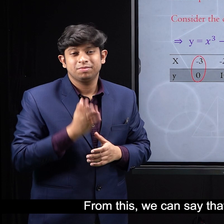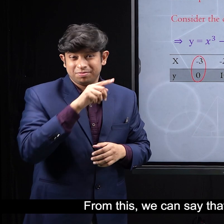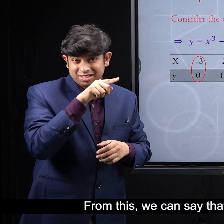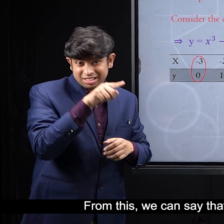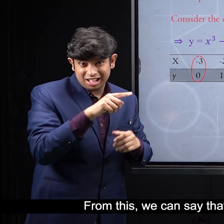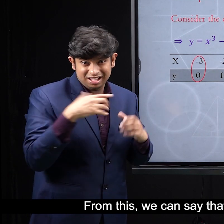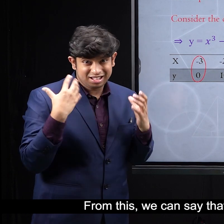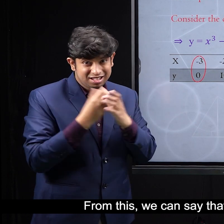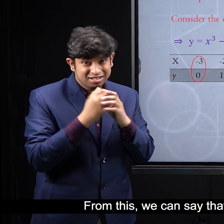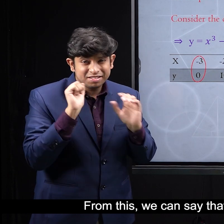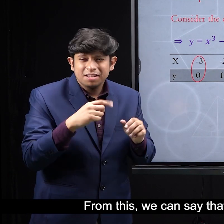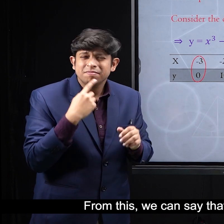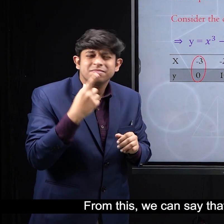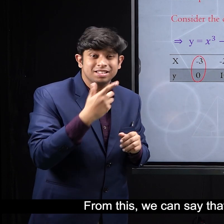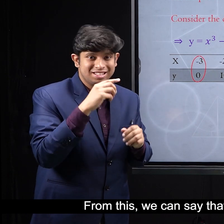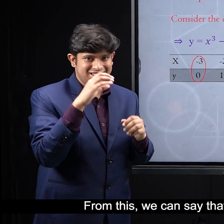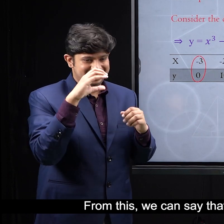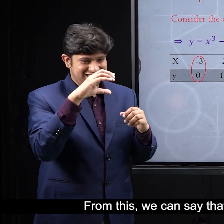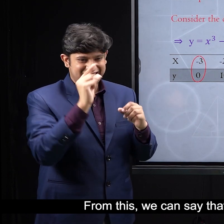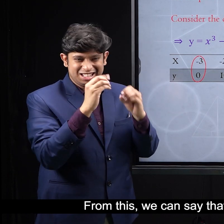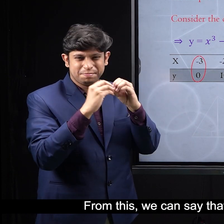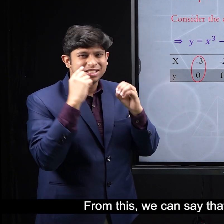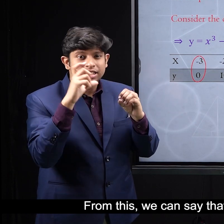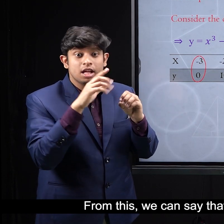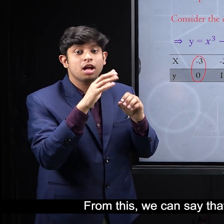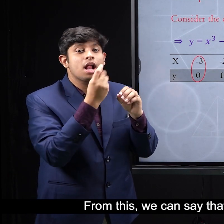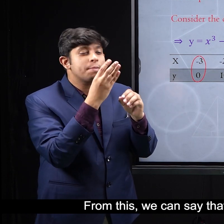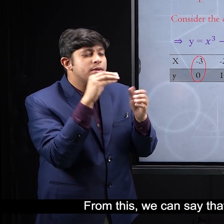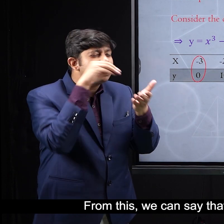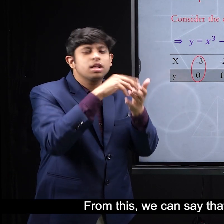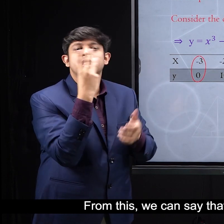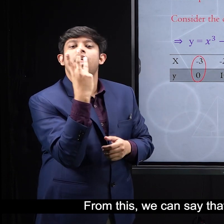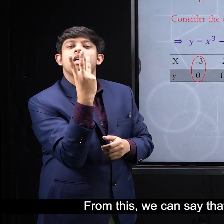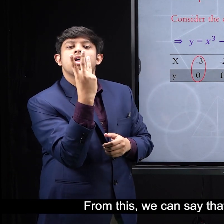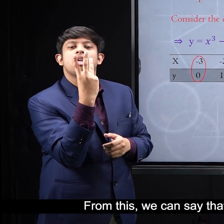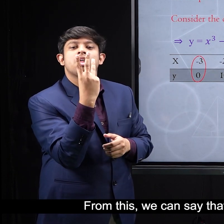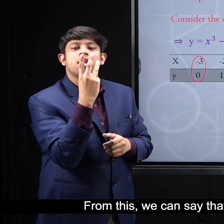From this, we can say that a cubic polynomial has at most 3 zeros.